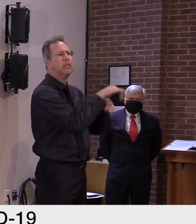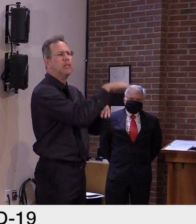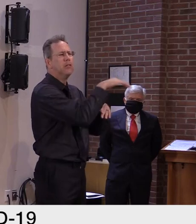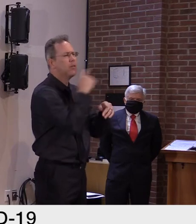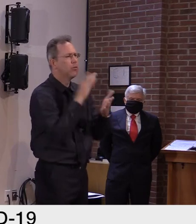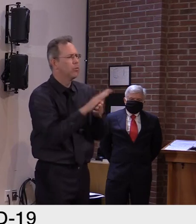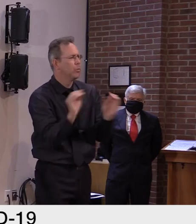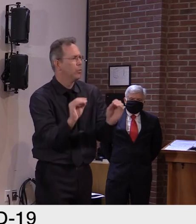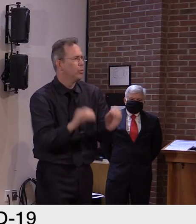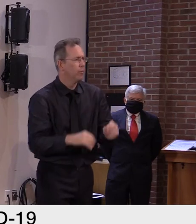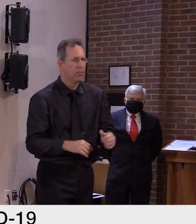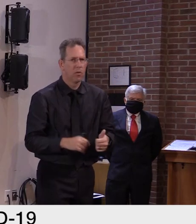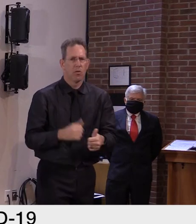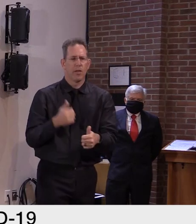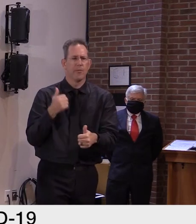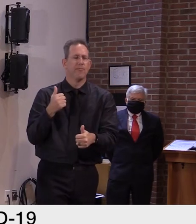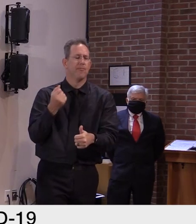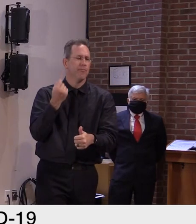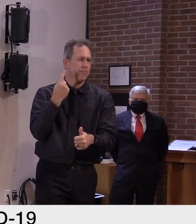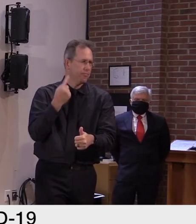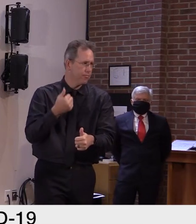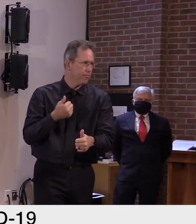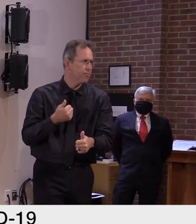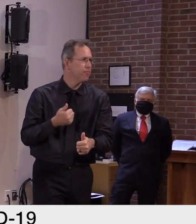All right, thank you. Greg, the Bennington Banner.